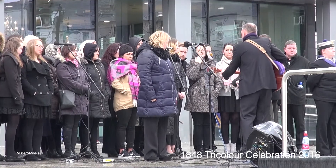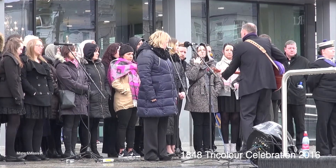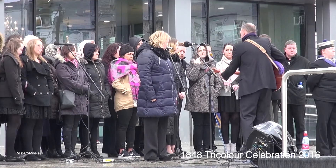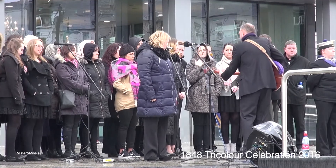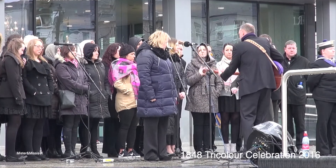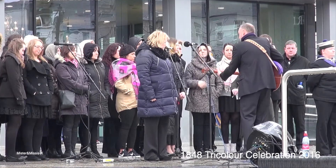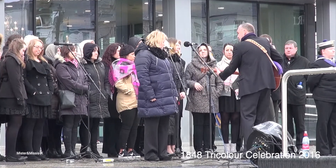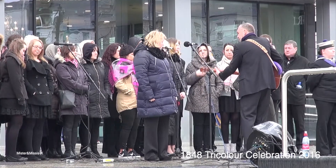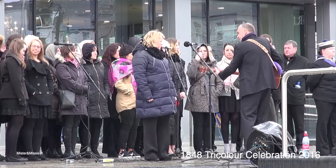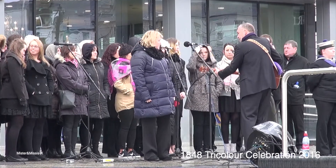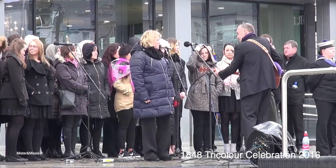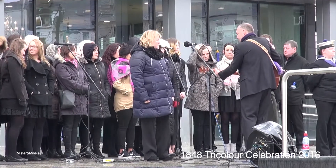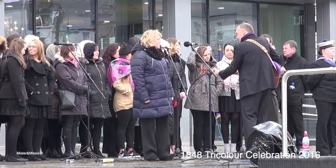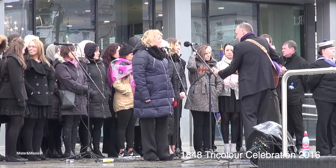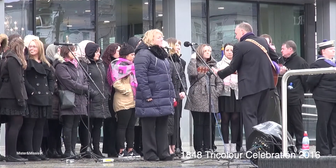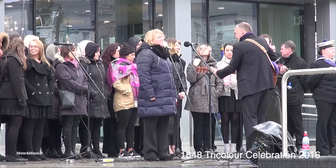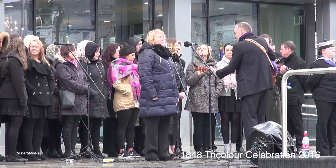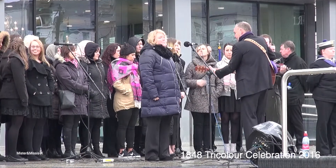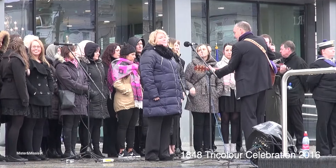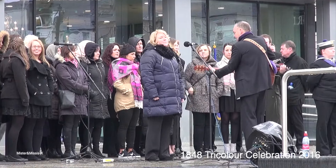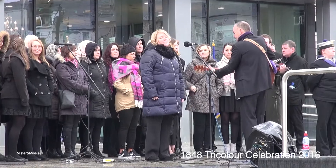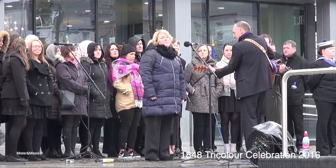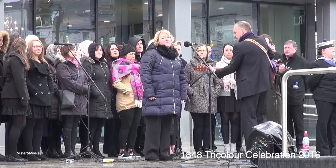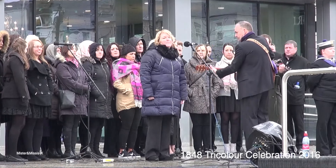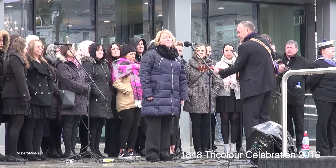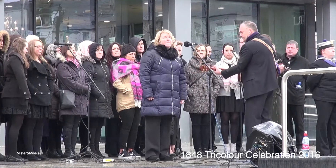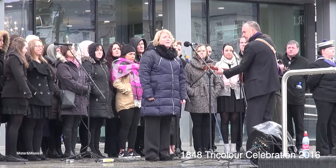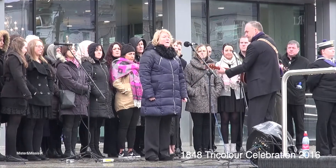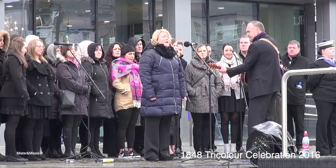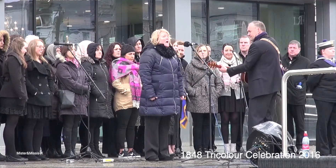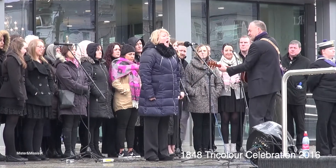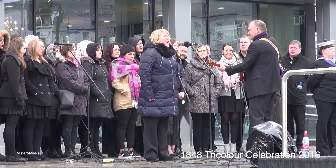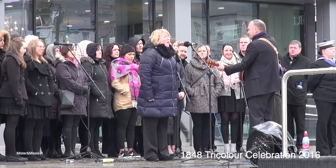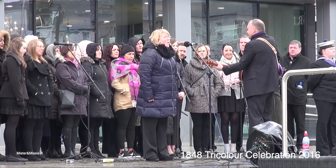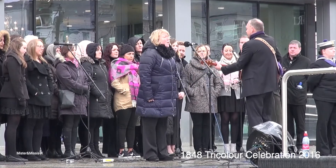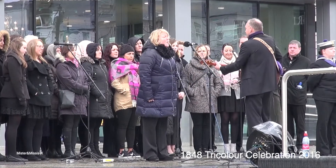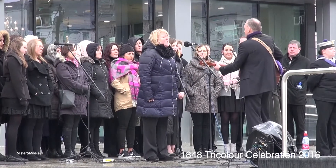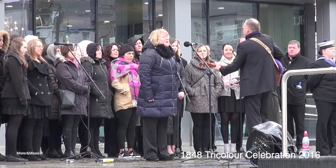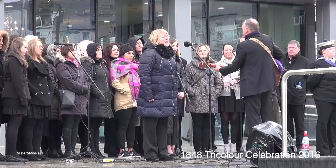Thank you.